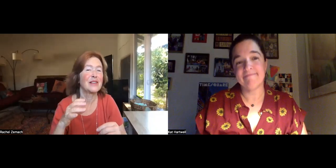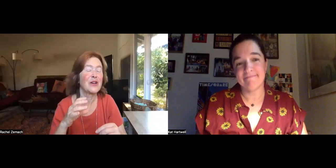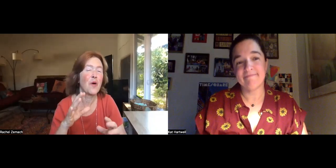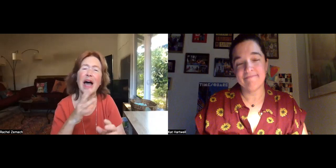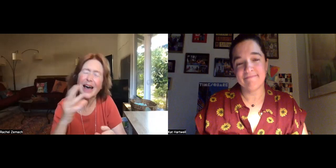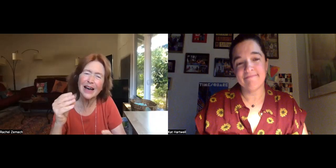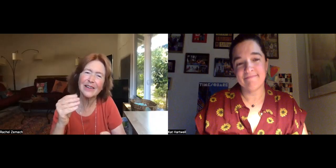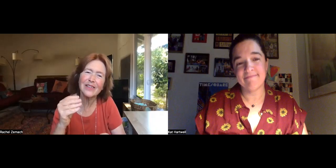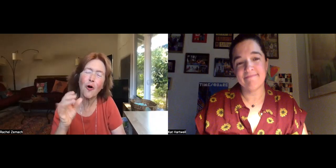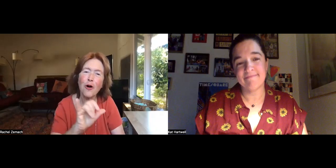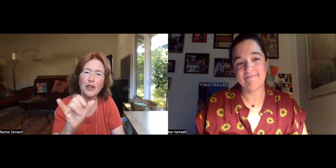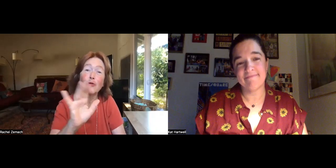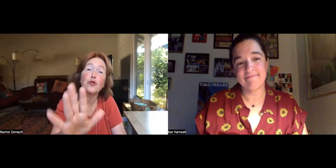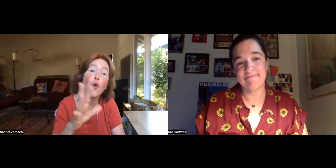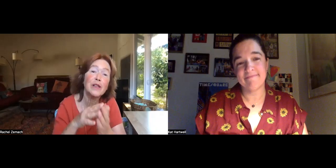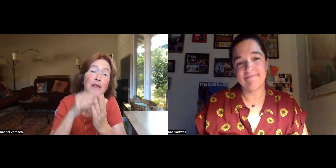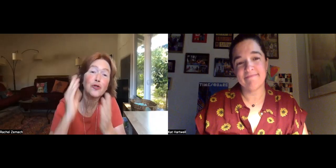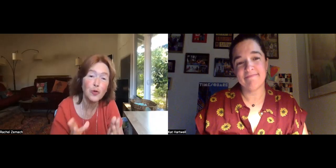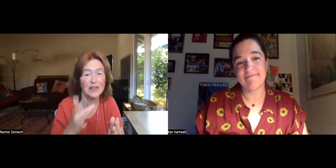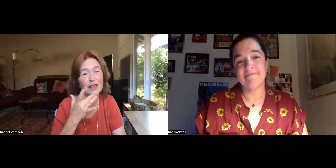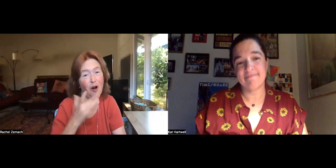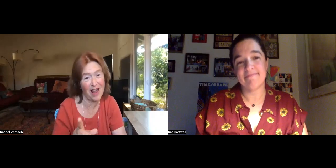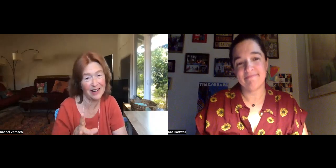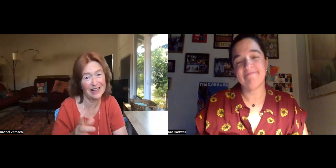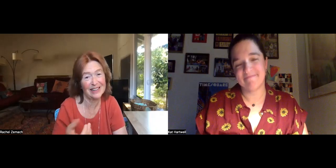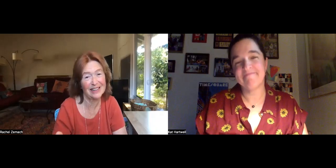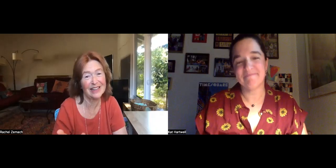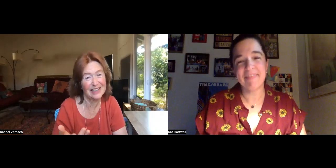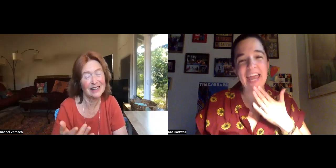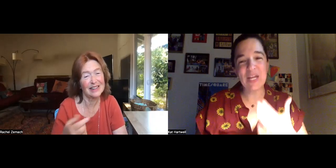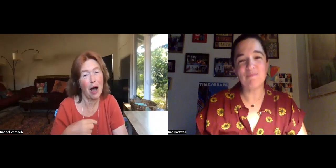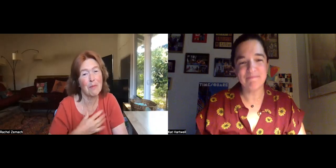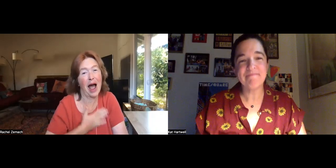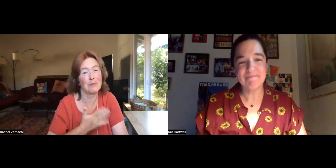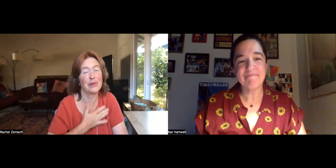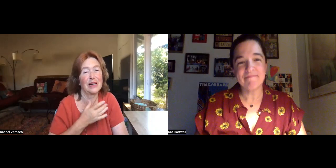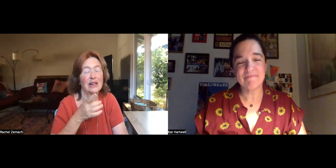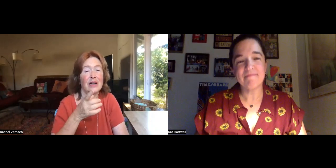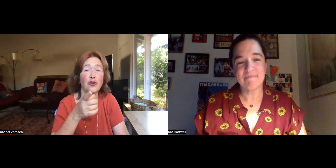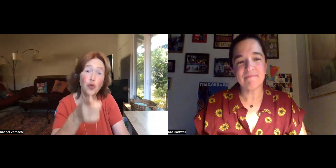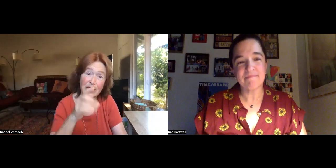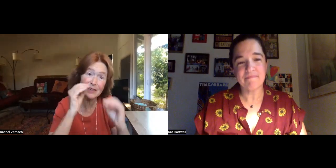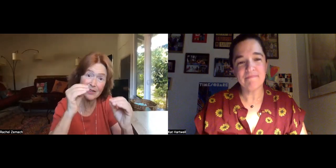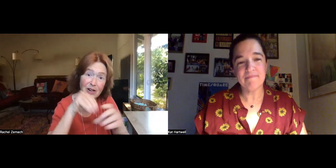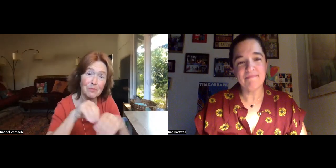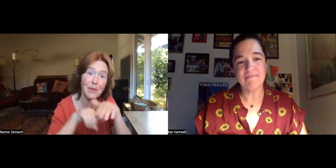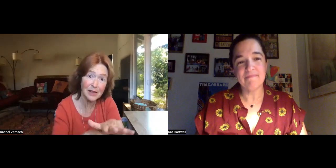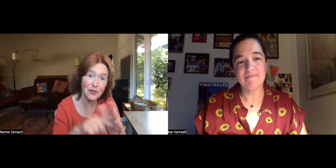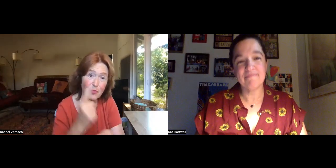So, and also to the thought. Thank you. You are teaching friends to